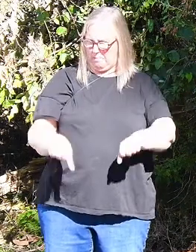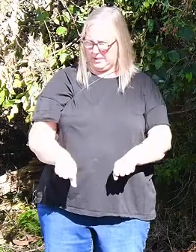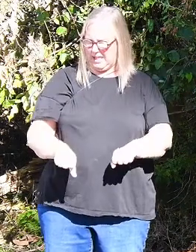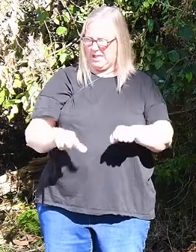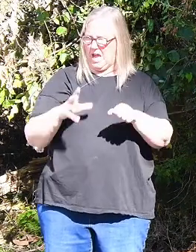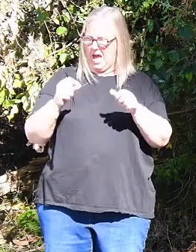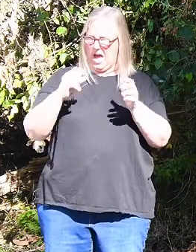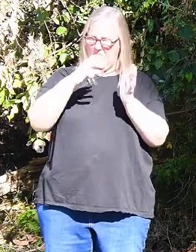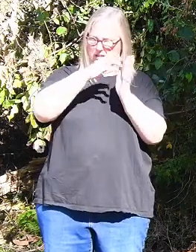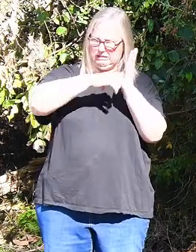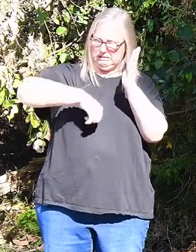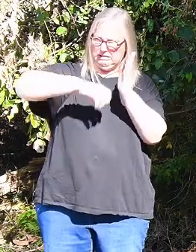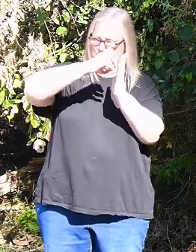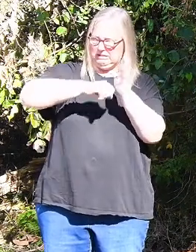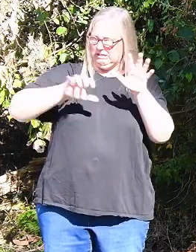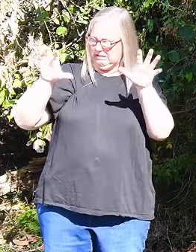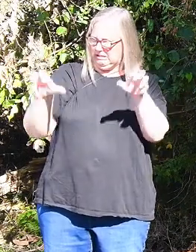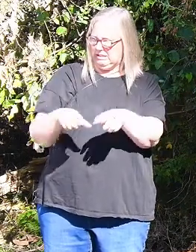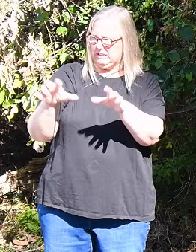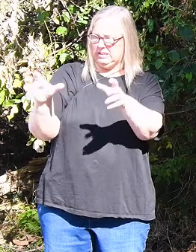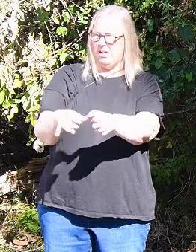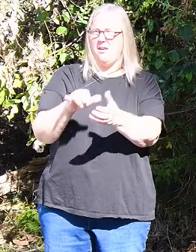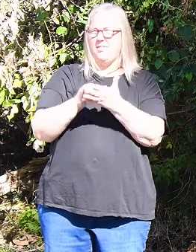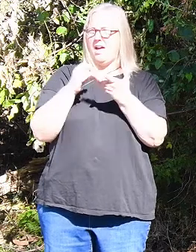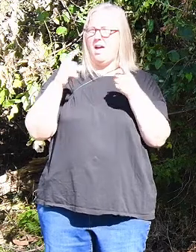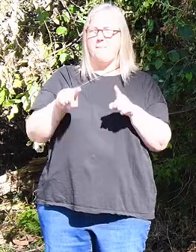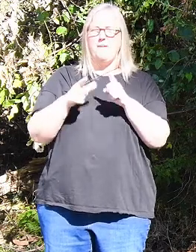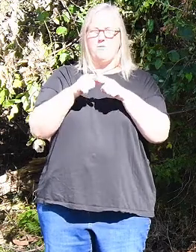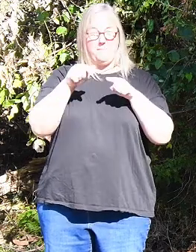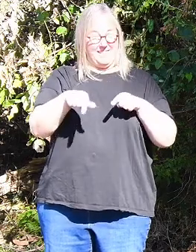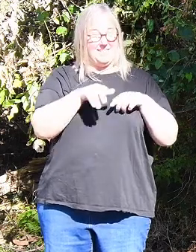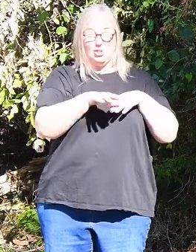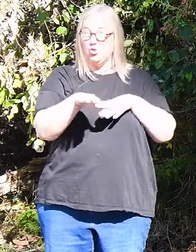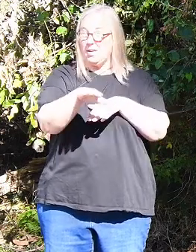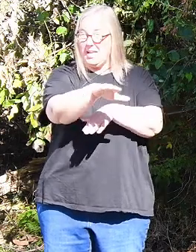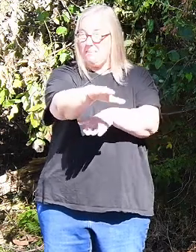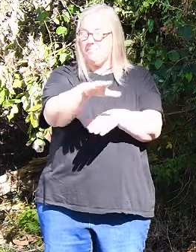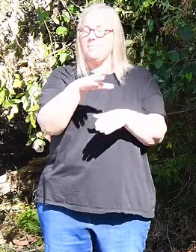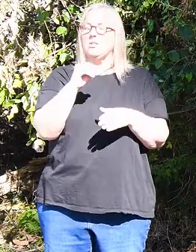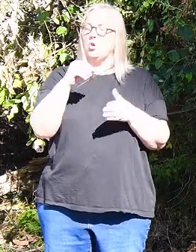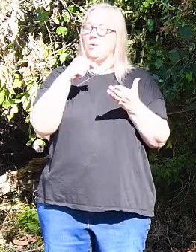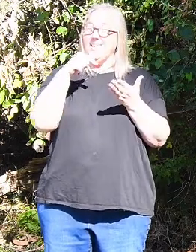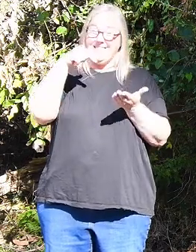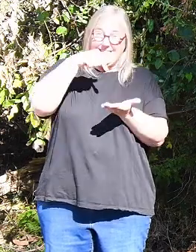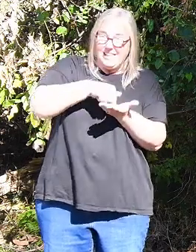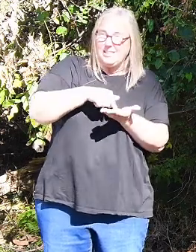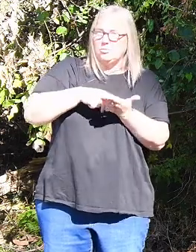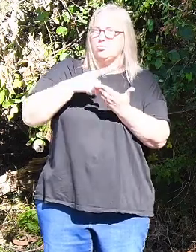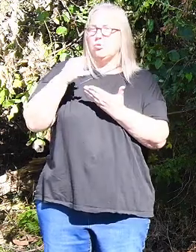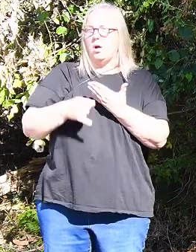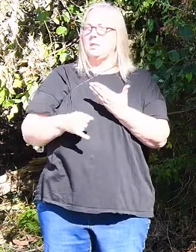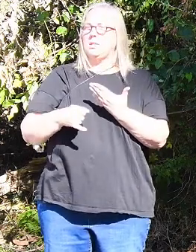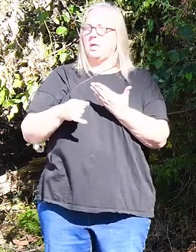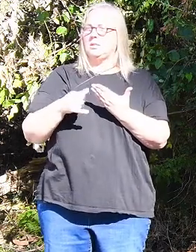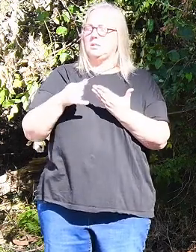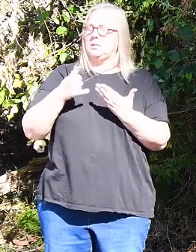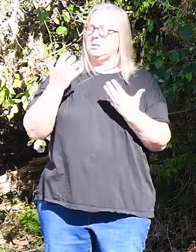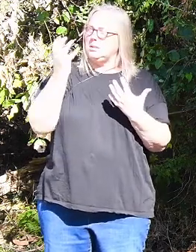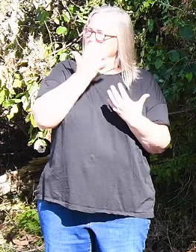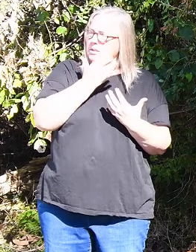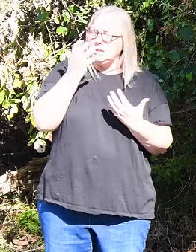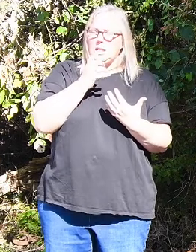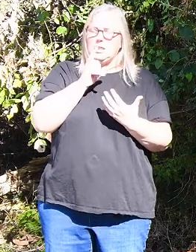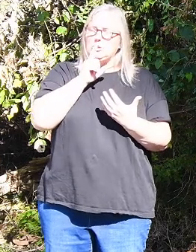massive erosion that is coming from this stream. And so this project is